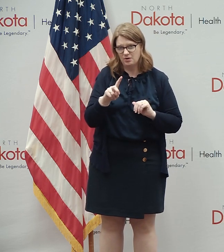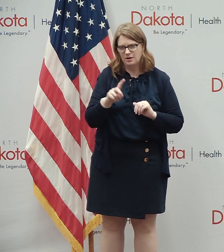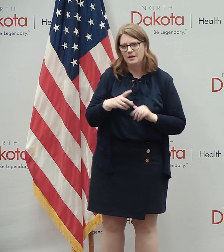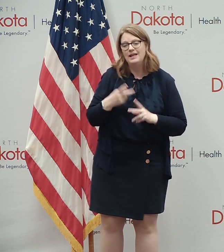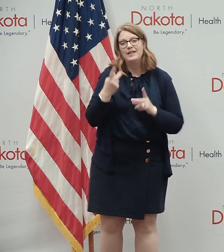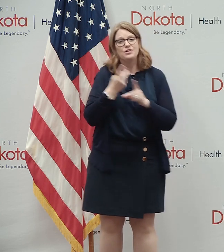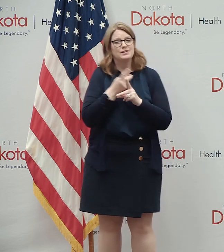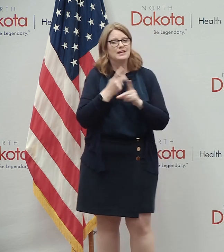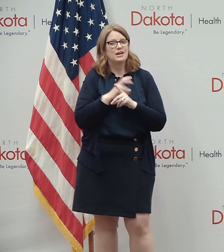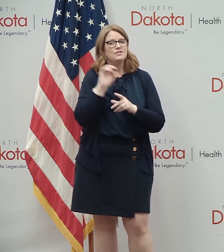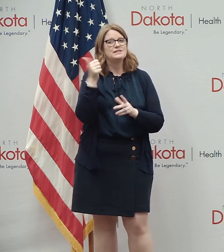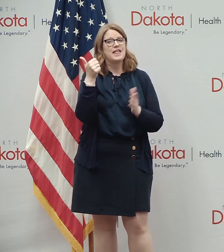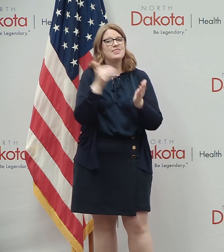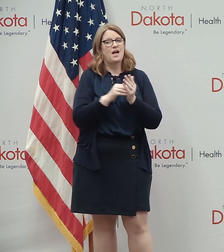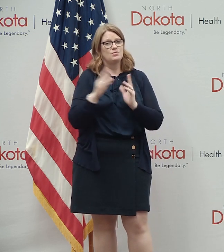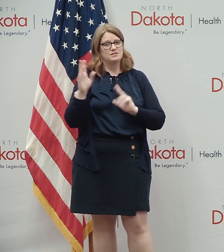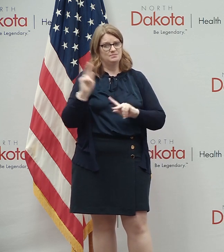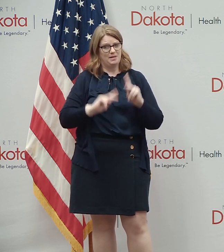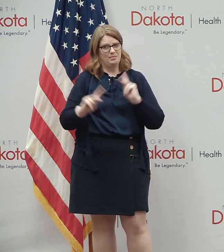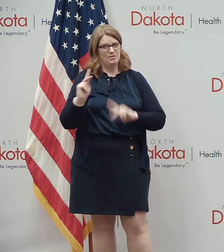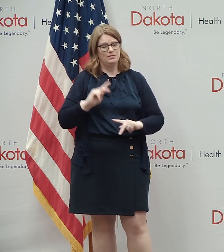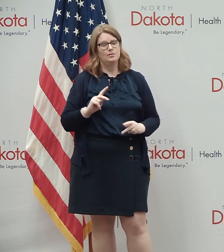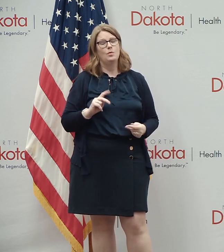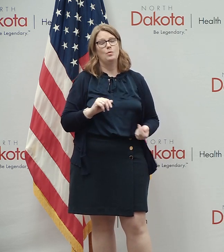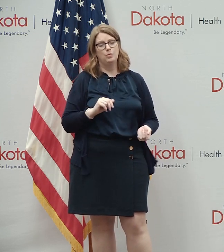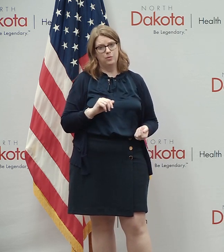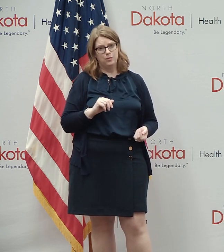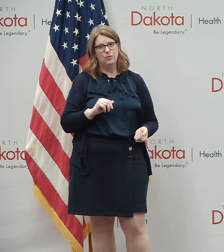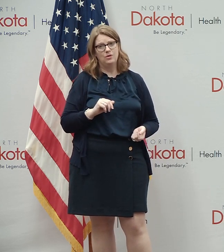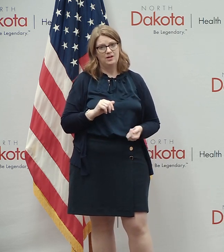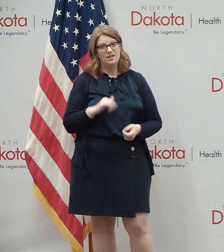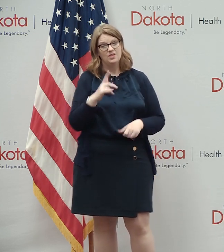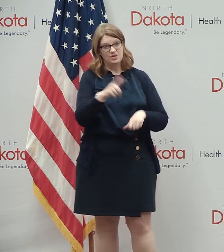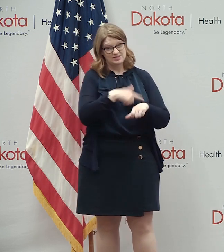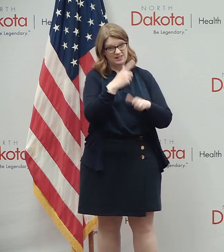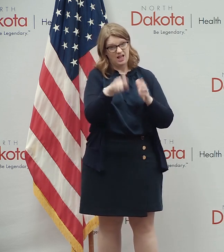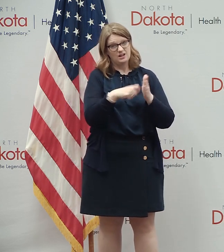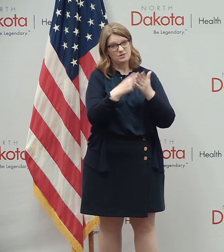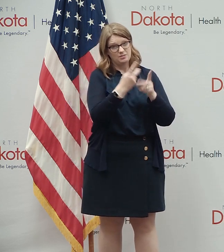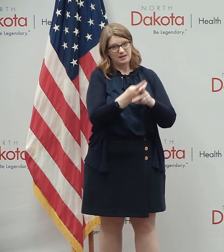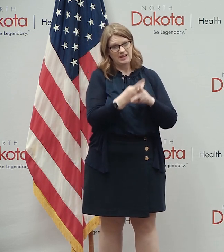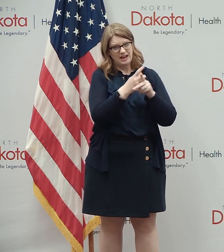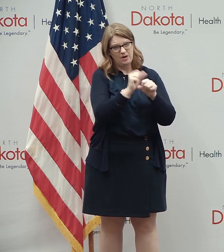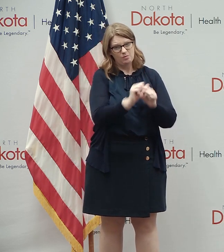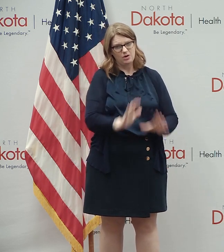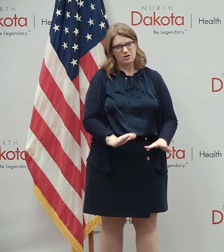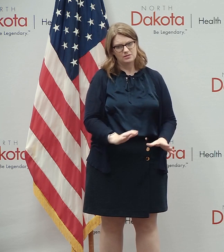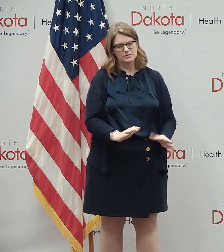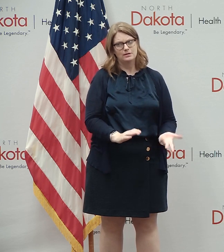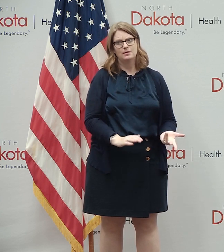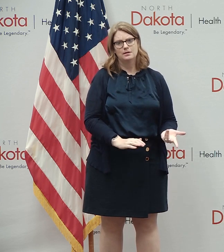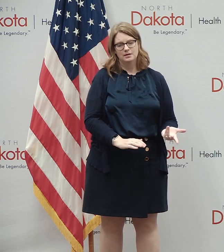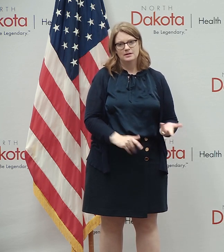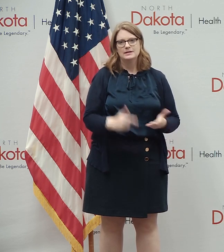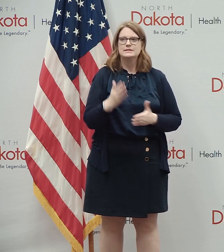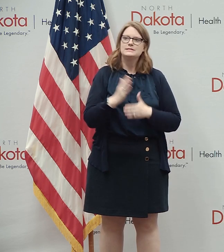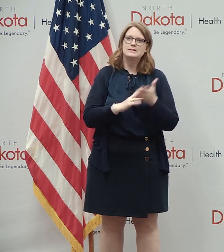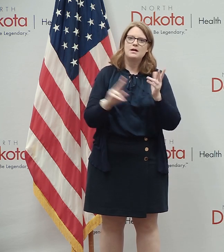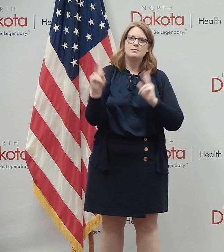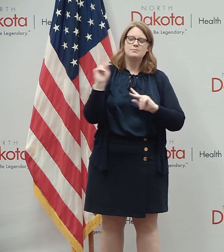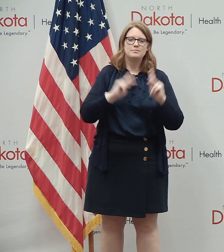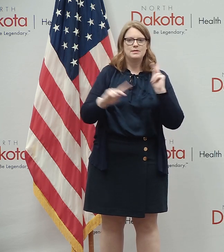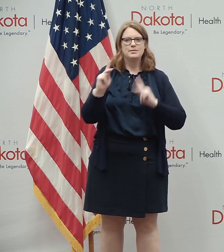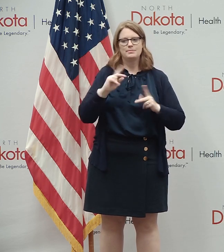10,000 individuals. And again, those long-term care workers, some people may have felt like their lives